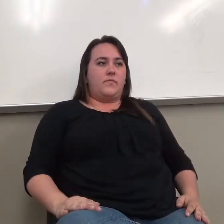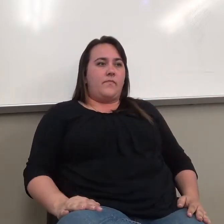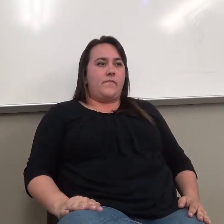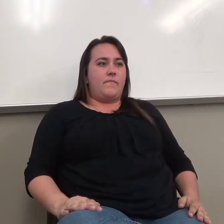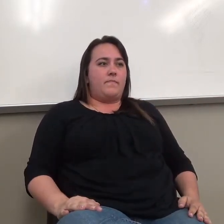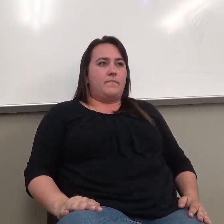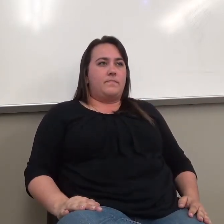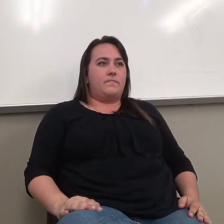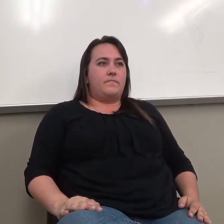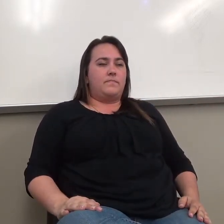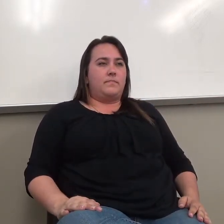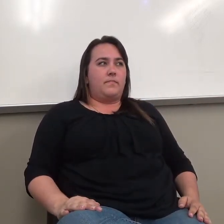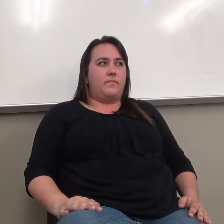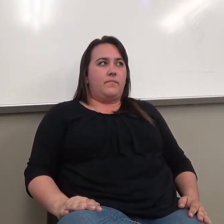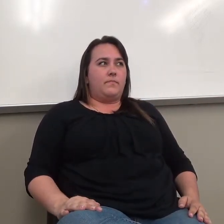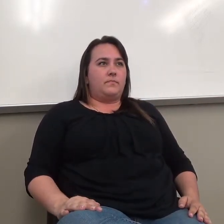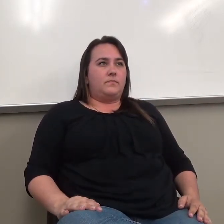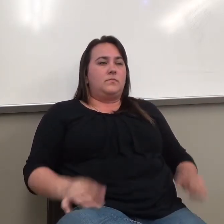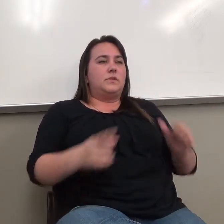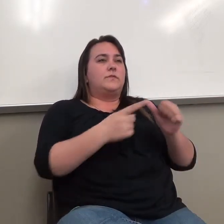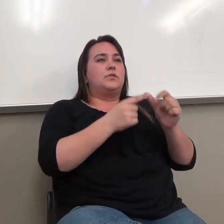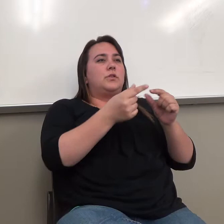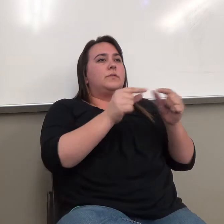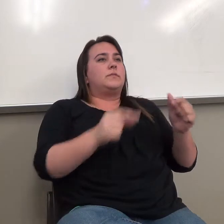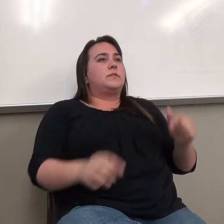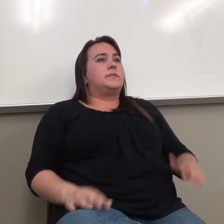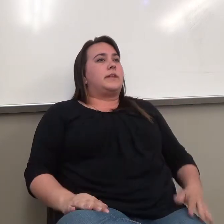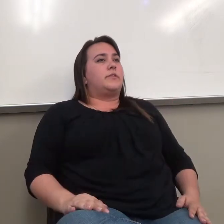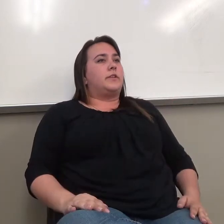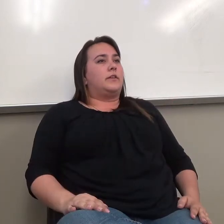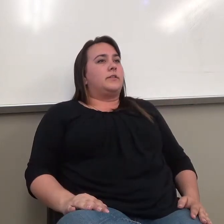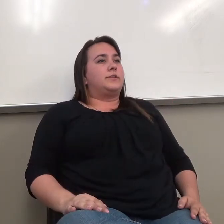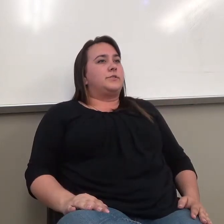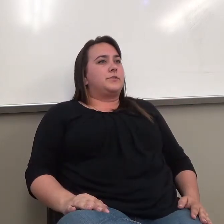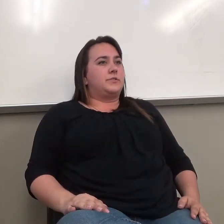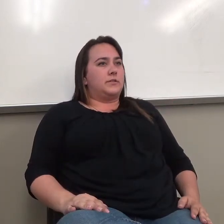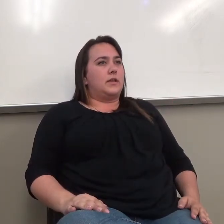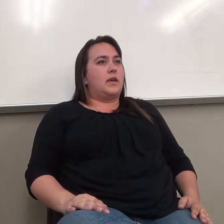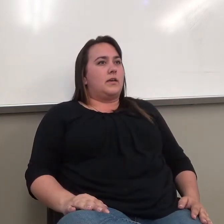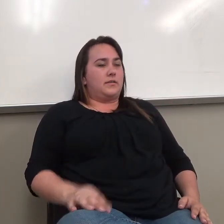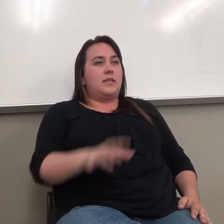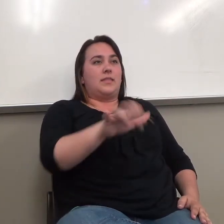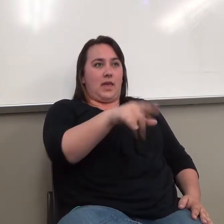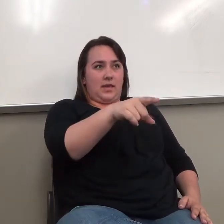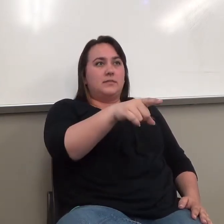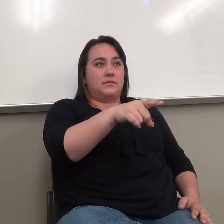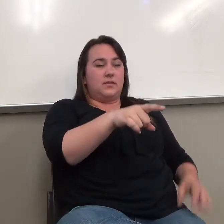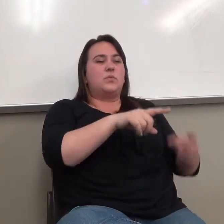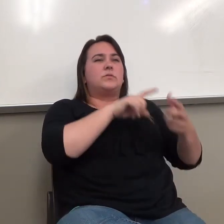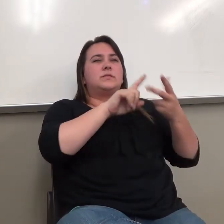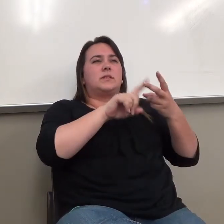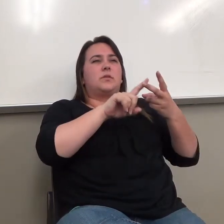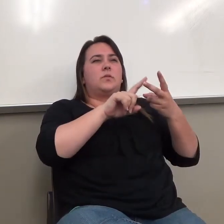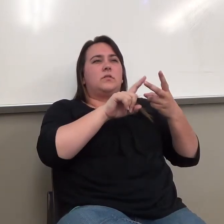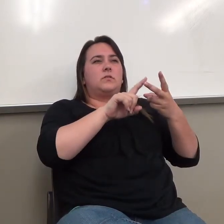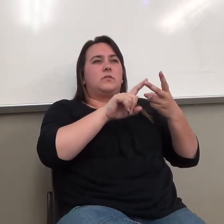What was the first grammar quiz you took? Standard English. Standard English, and then what was the next one?